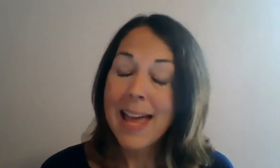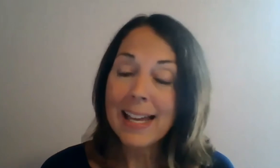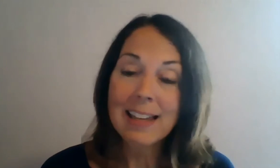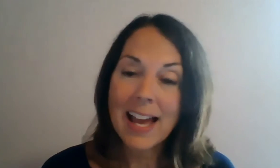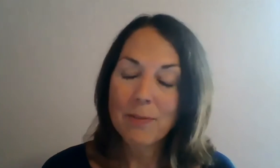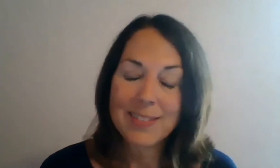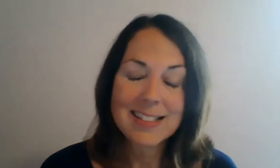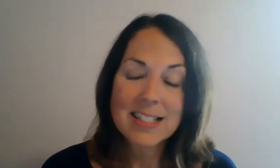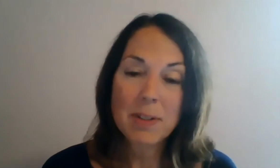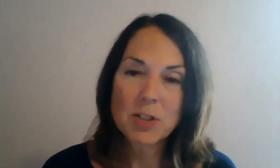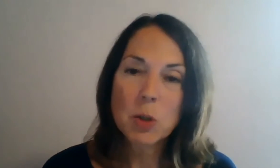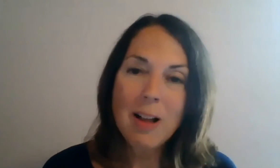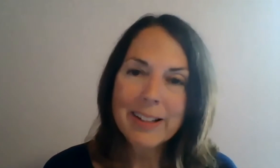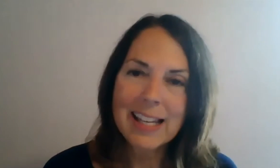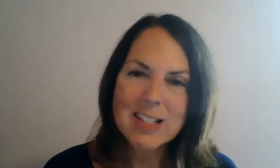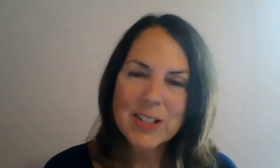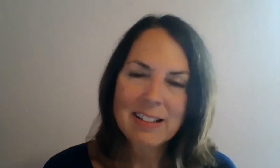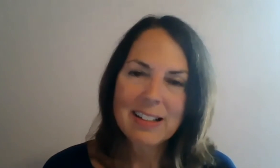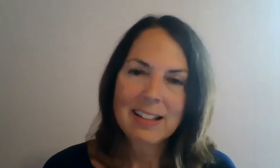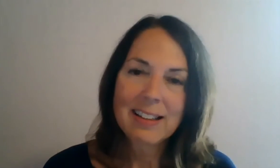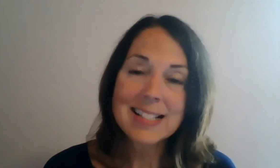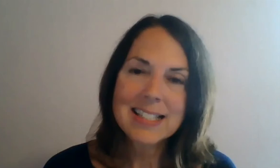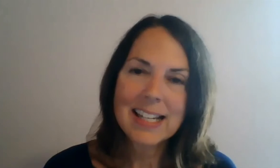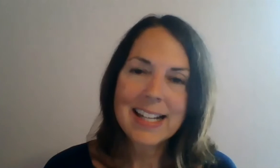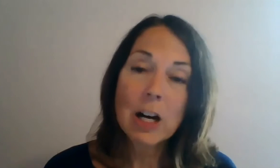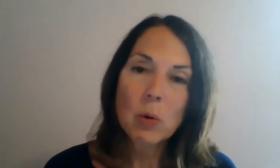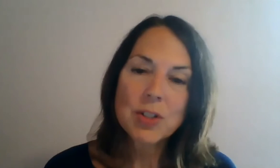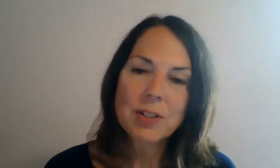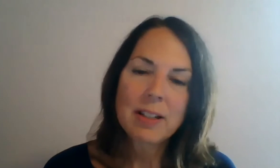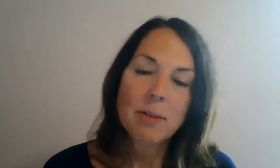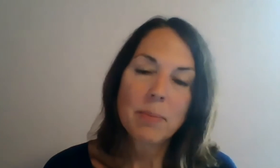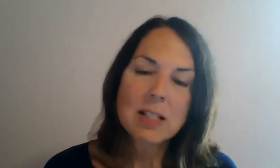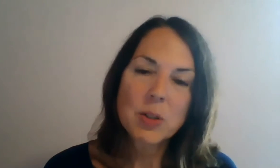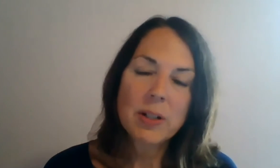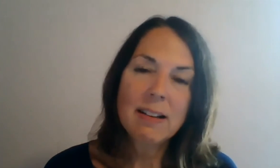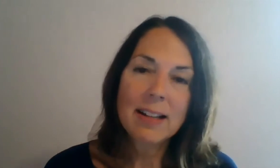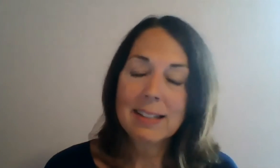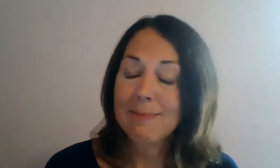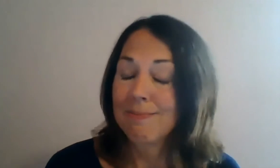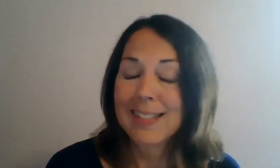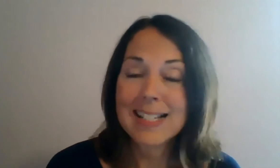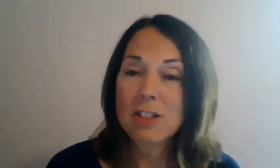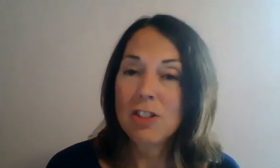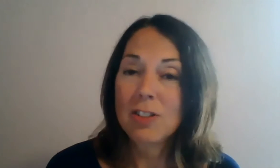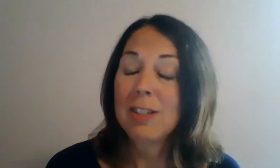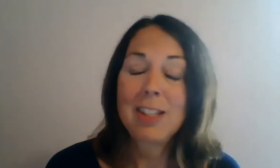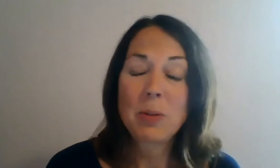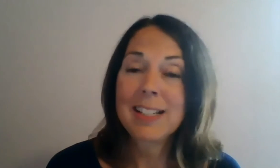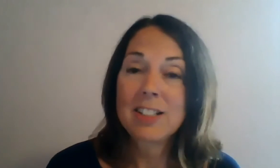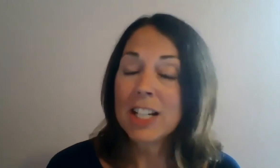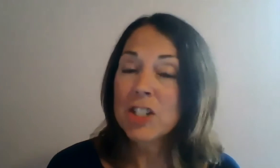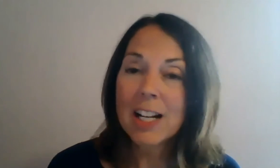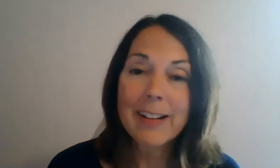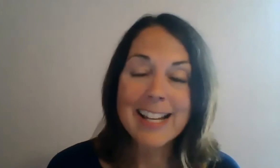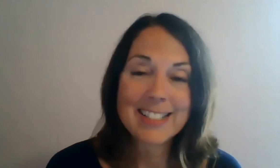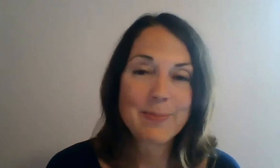Some may have some of those qualities that stand out, but it's good, I guess, in using